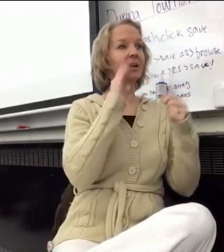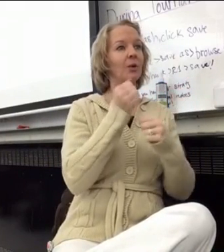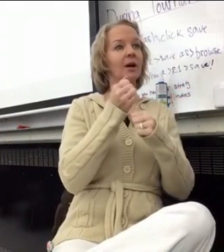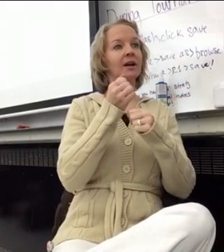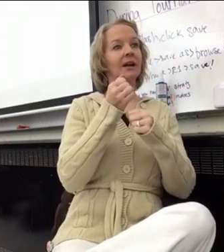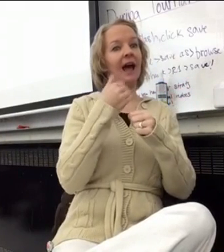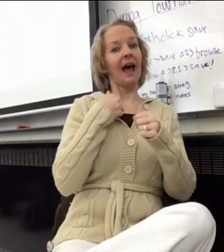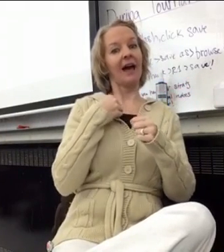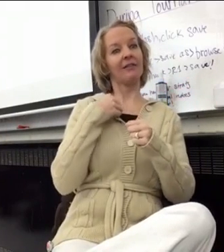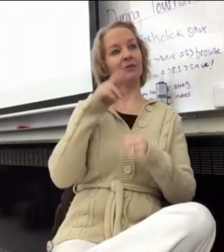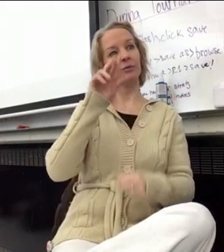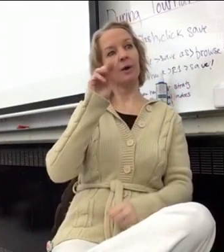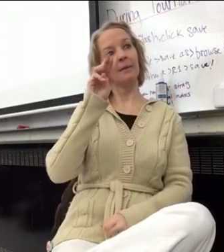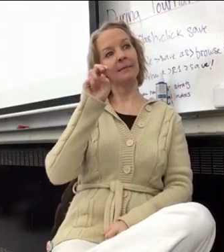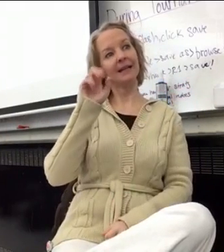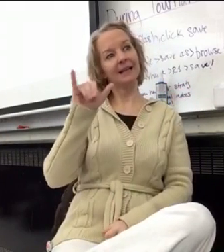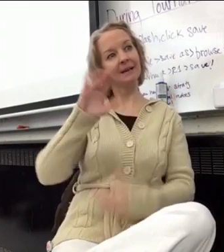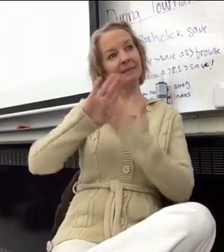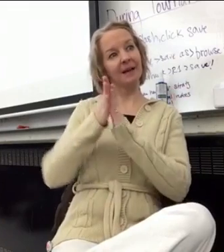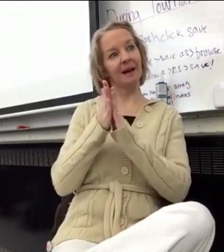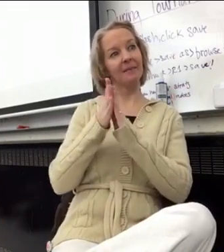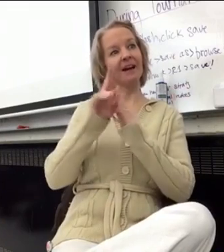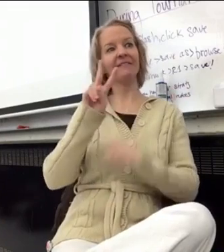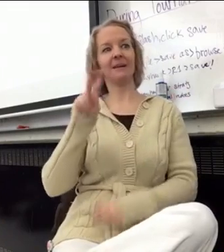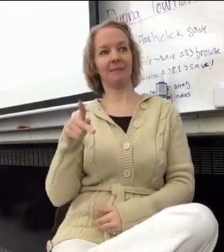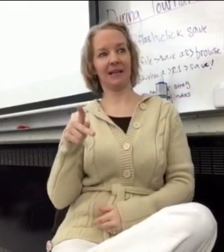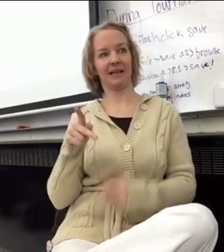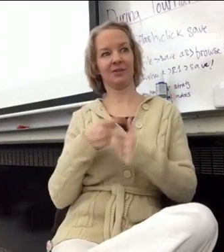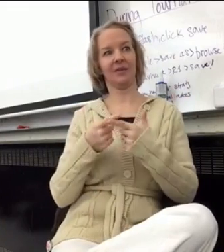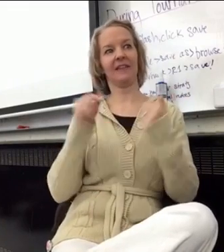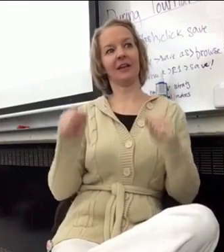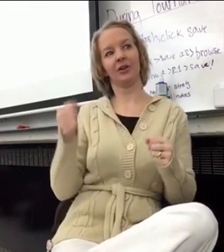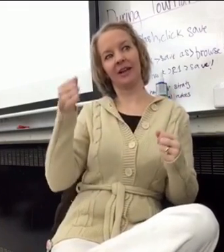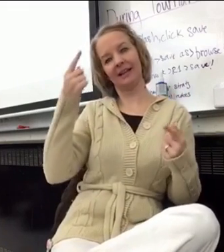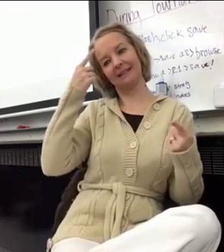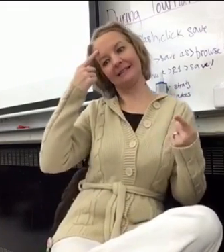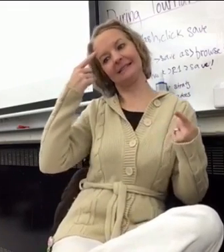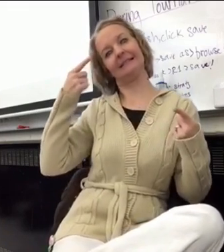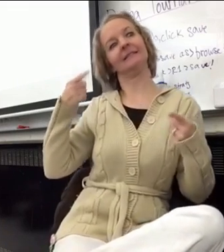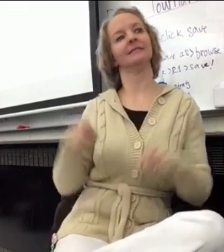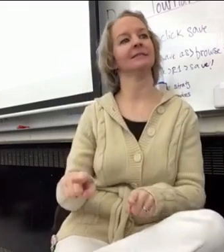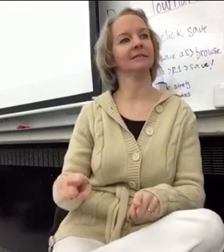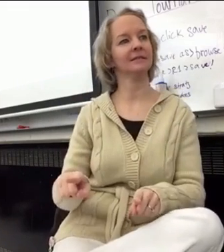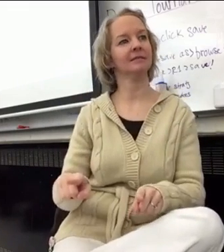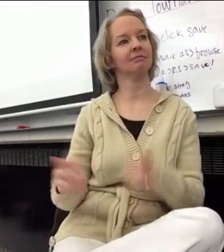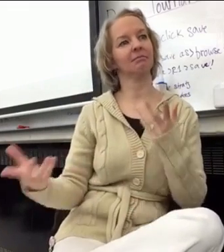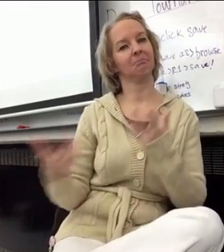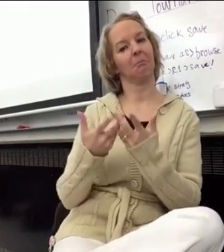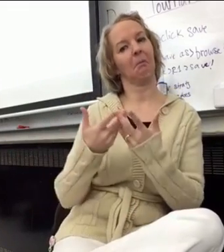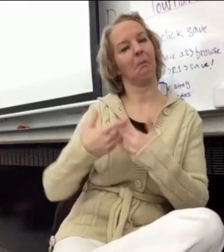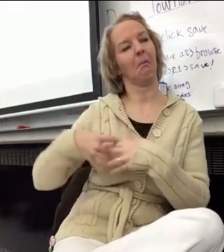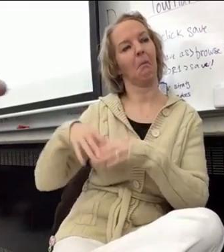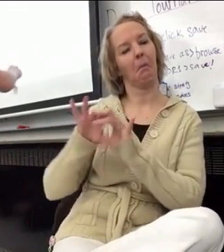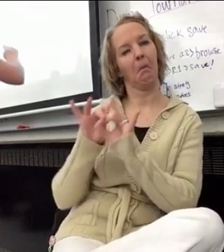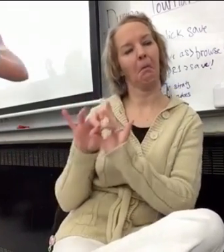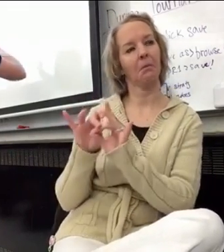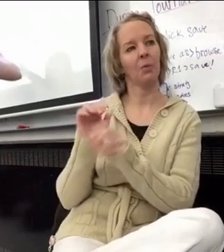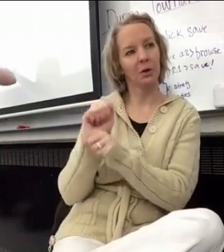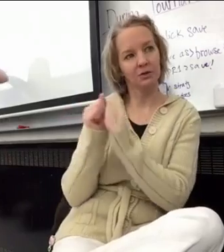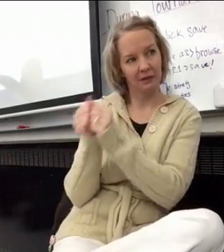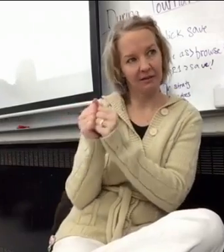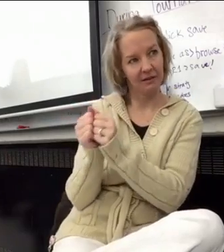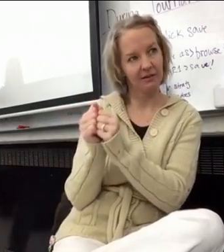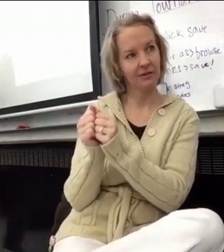vice president in order to be able to have kind of this collaboration between the two. Okay? Now, what happens is that